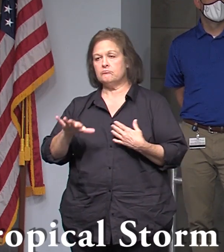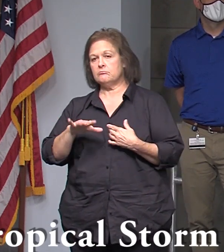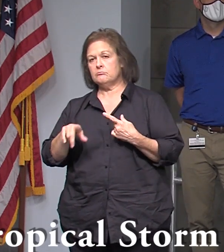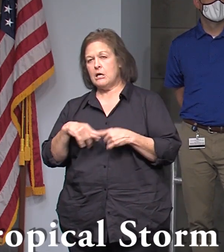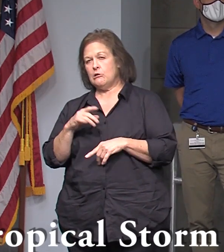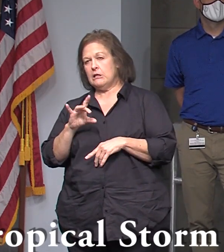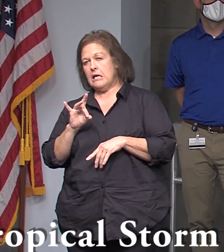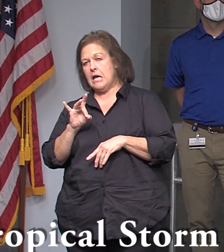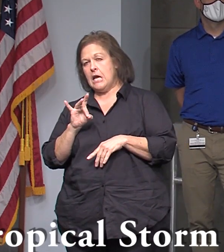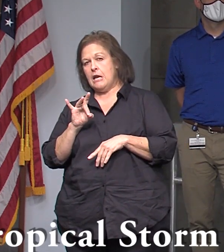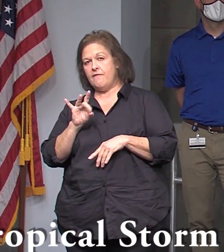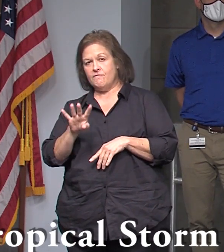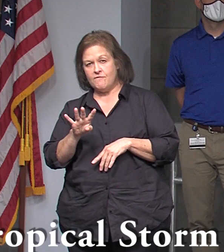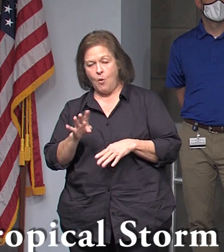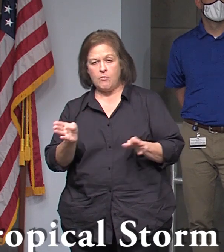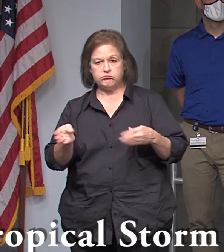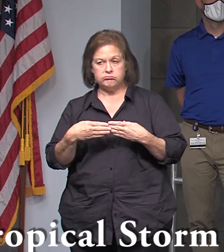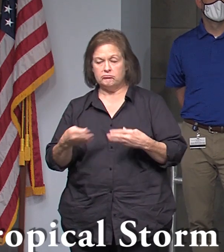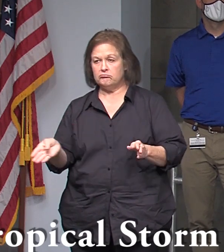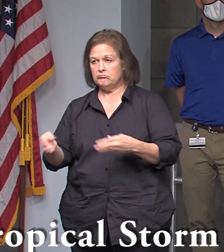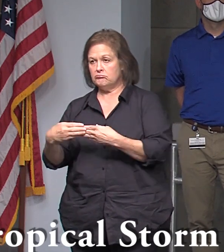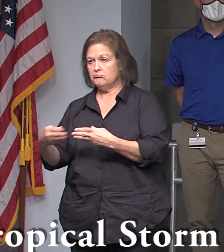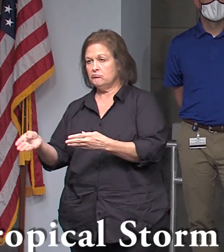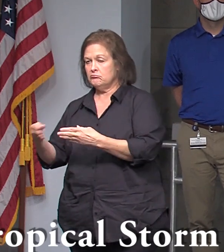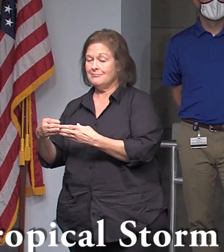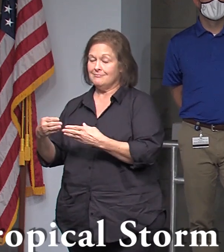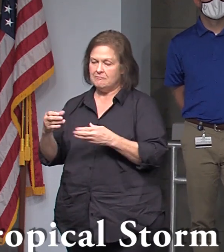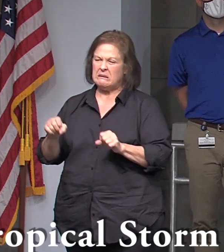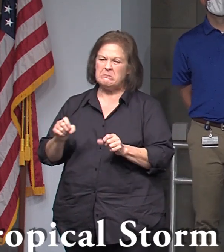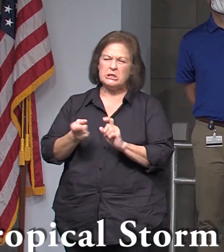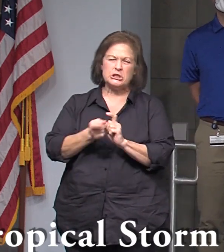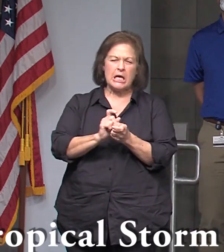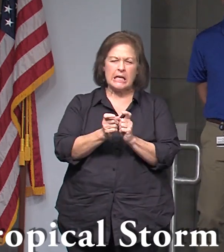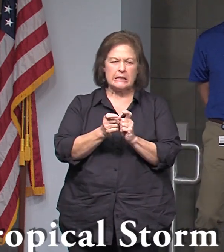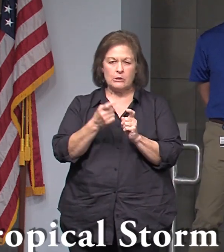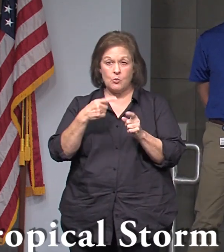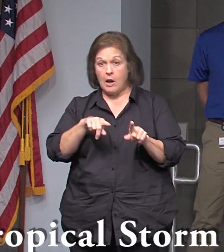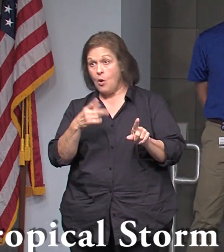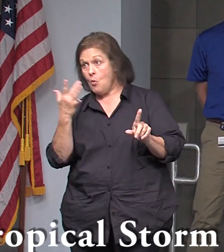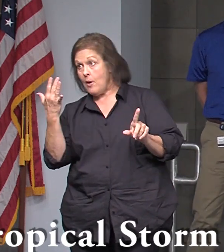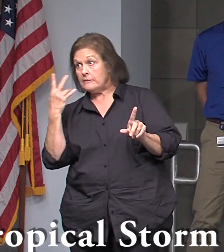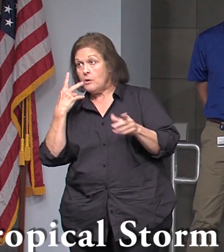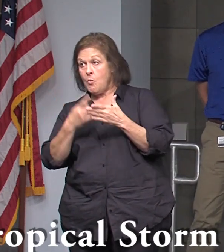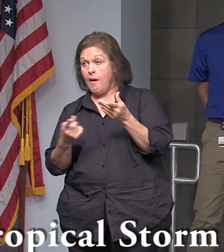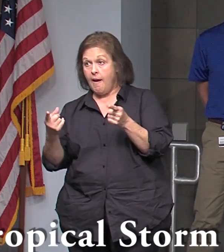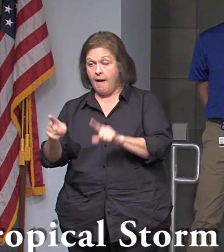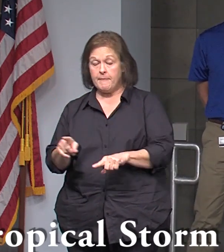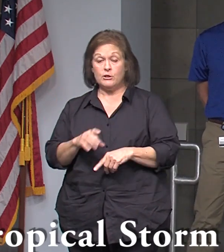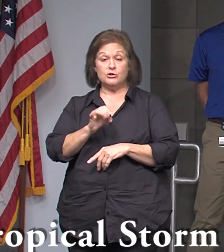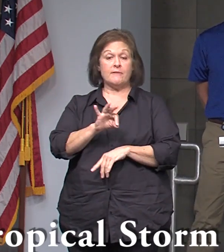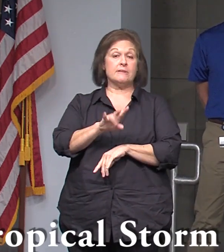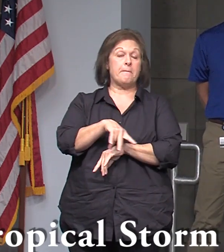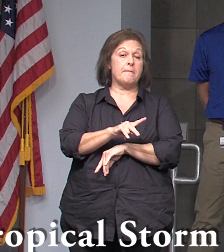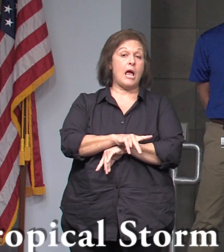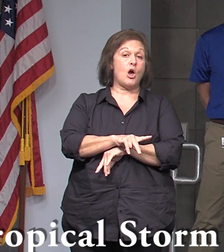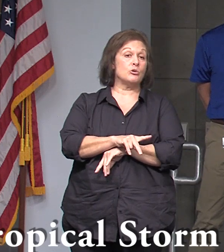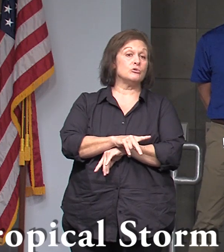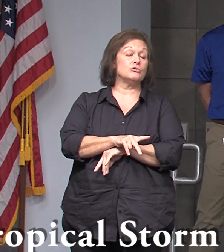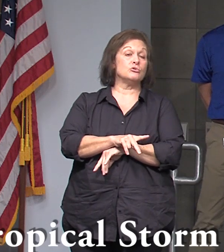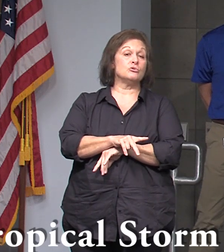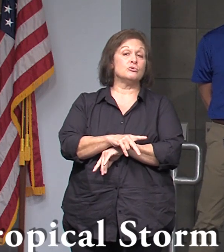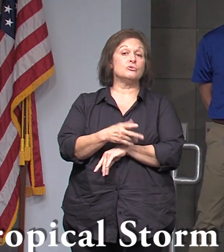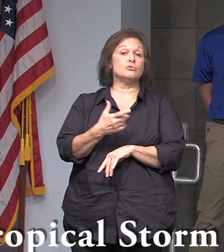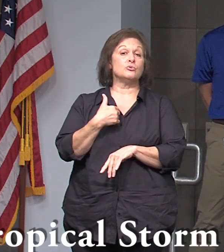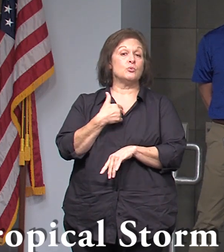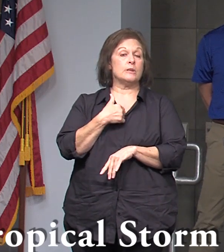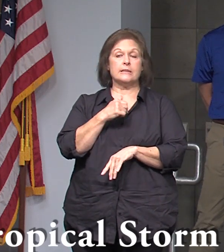of 84 gate closures. That number can obviously change as we monitor this storm. As far as Jefferson Parish is concerned,